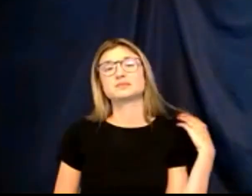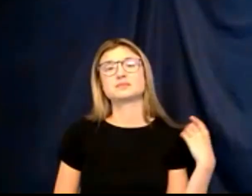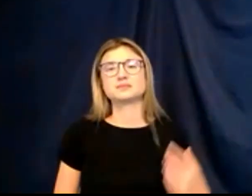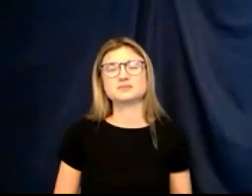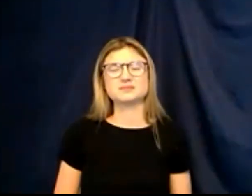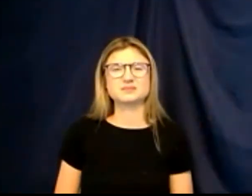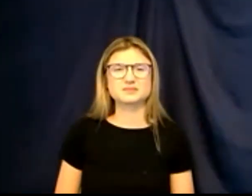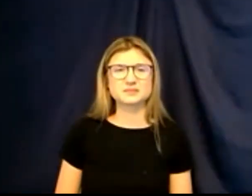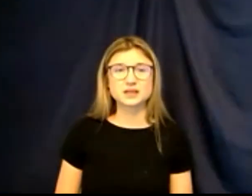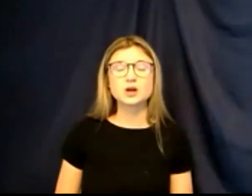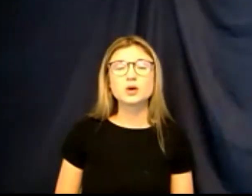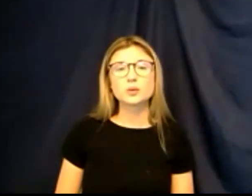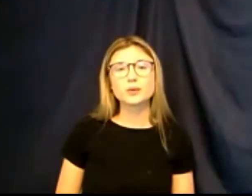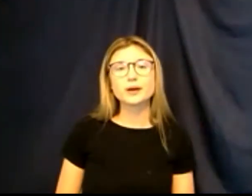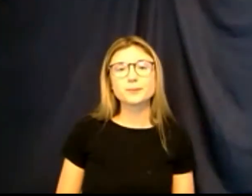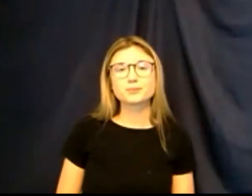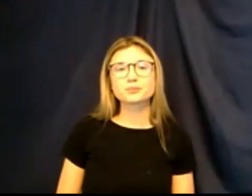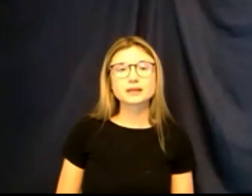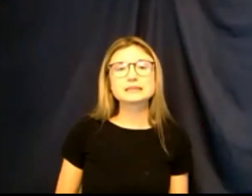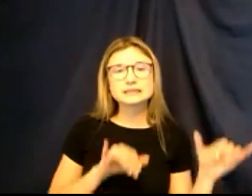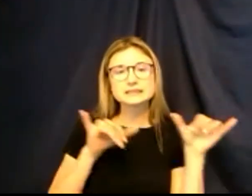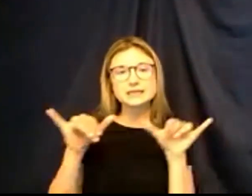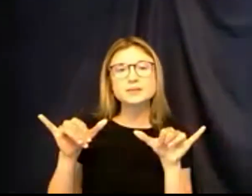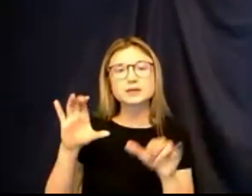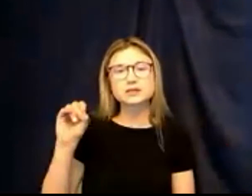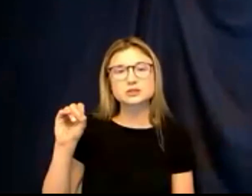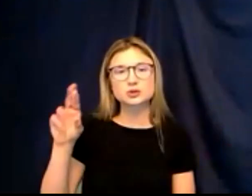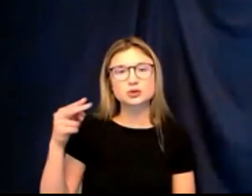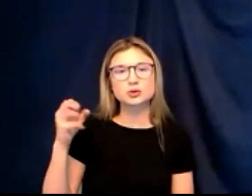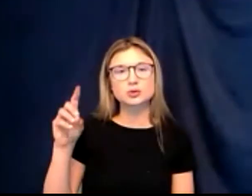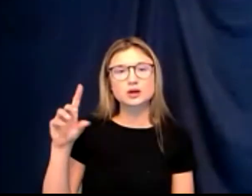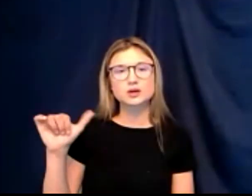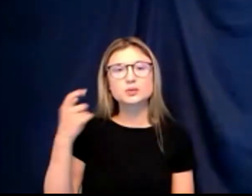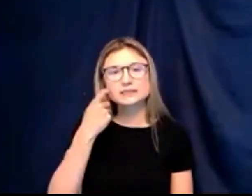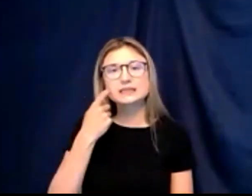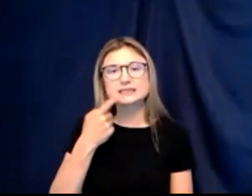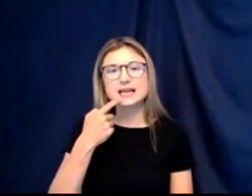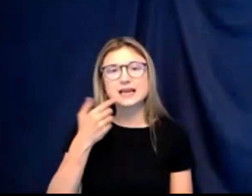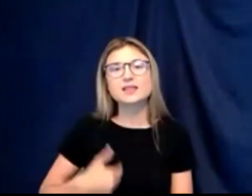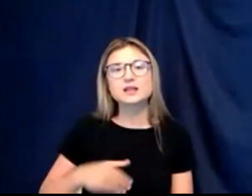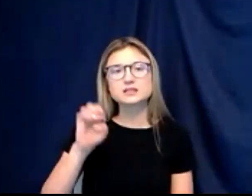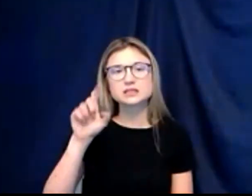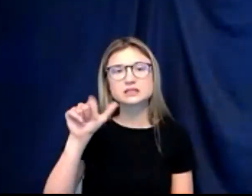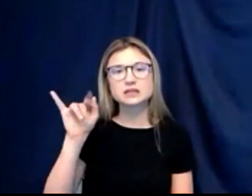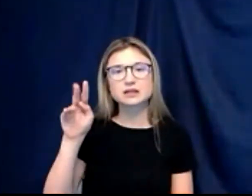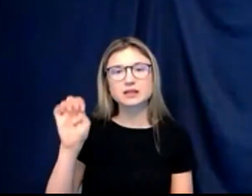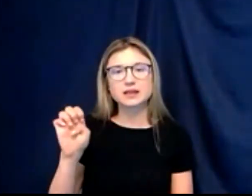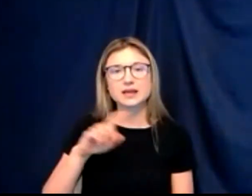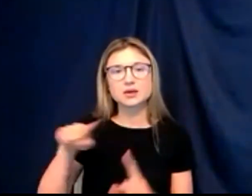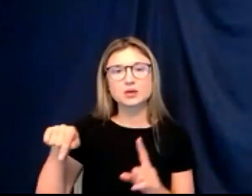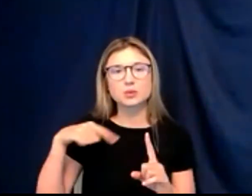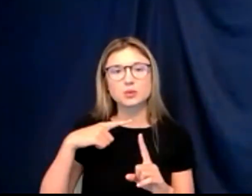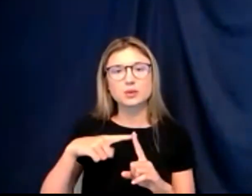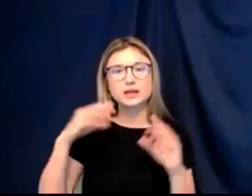To piggyback off of what Karonda was saying, this is Elaine Harmon. When a teacher is